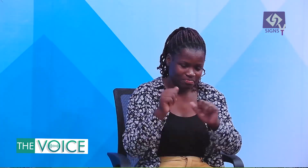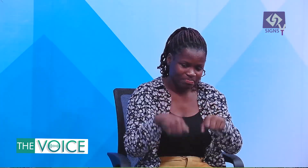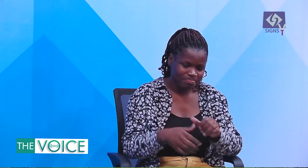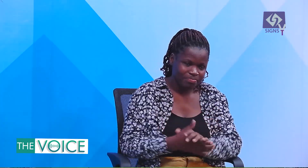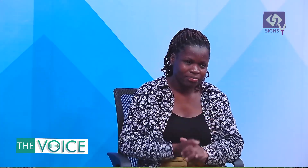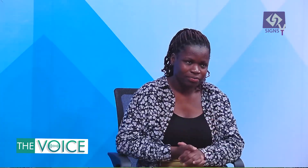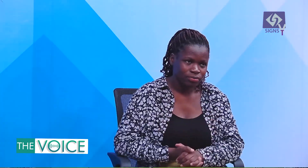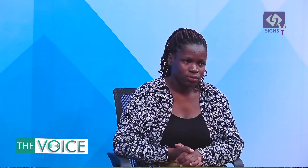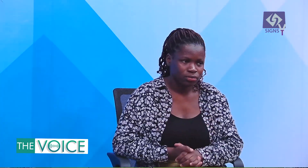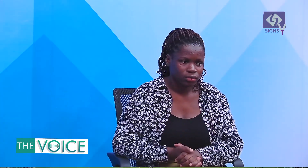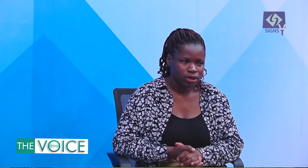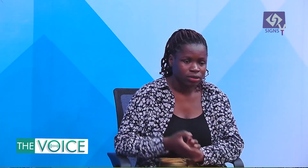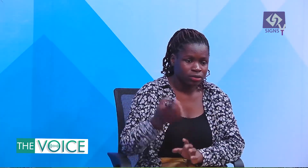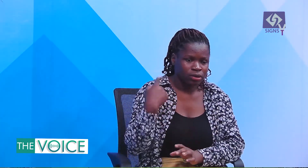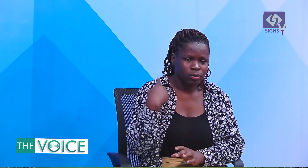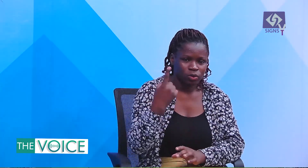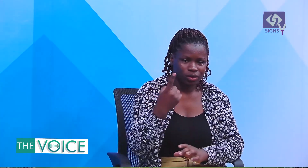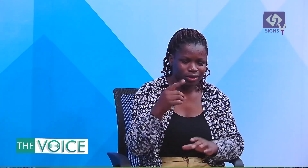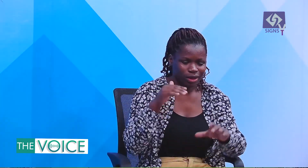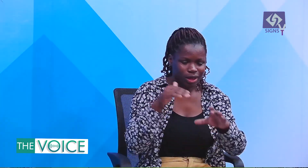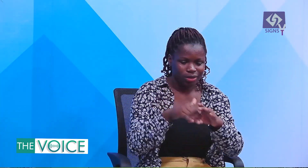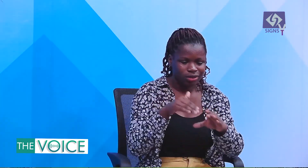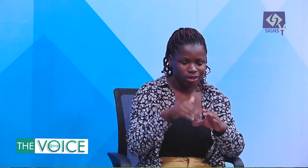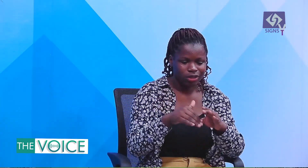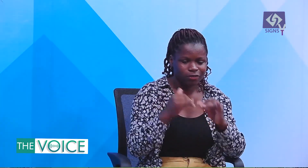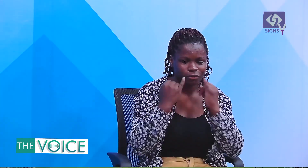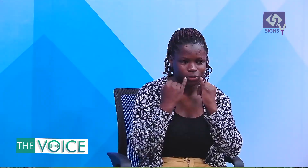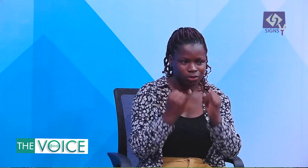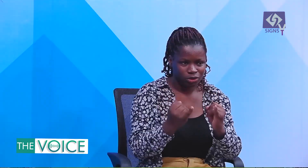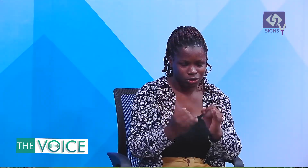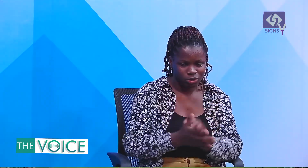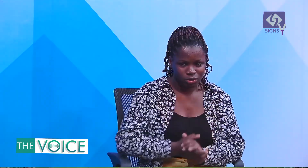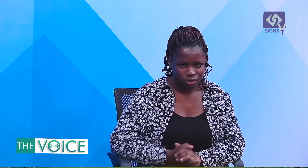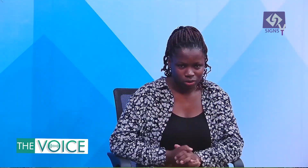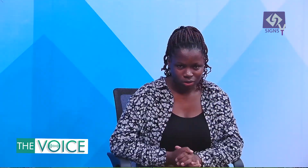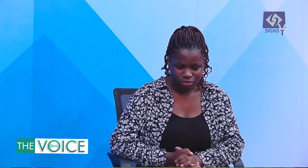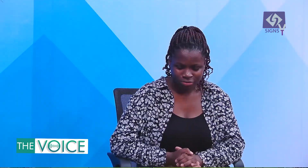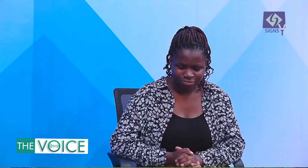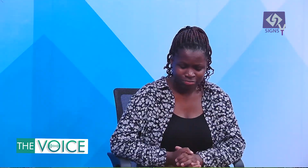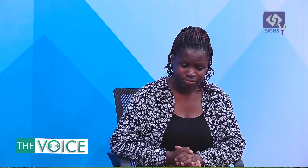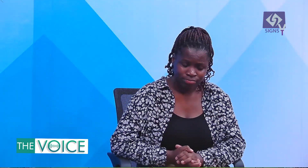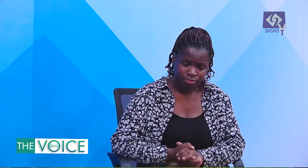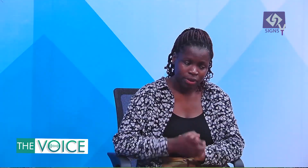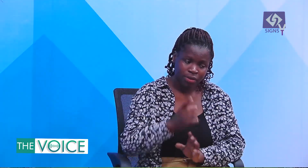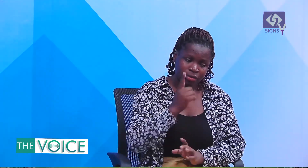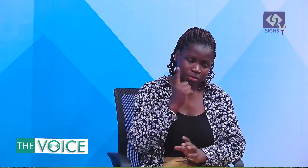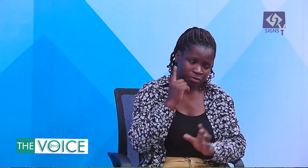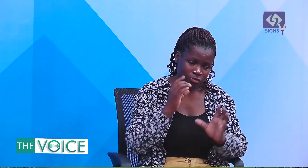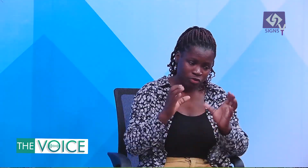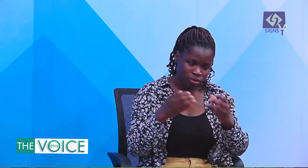Yeah, I'll truly say challenges were there from time to time. Number one was access to information.